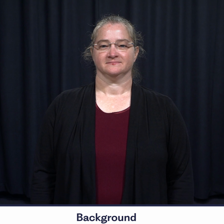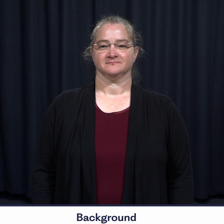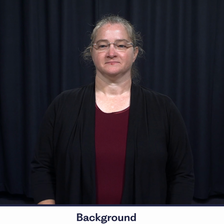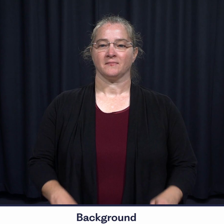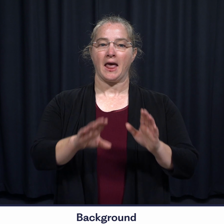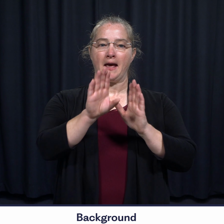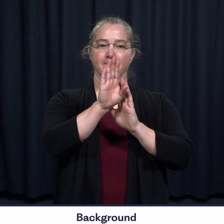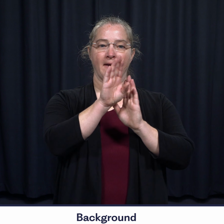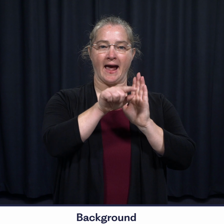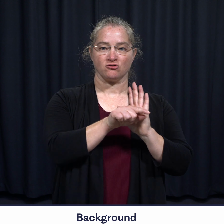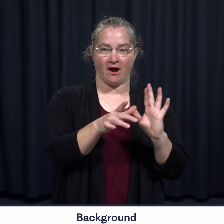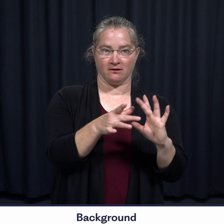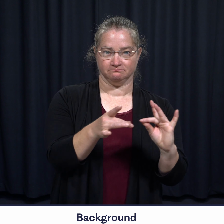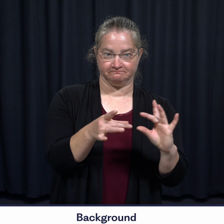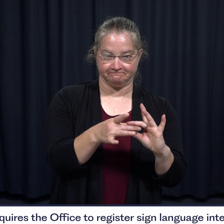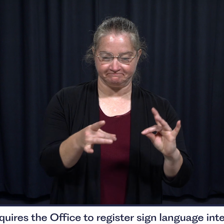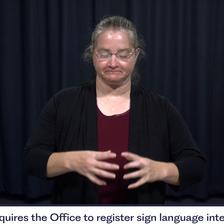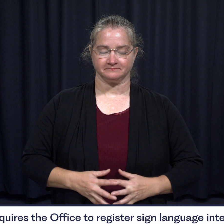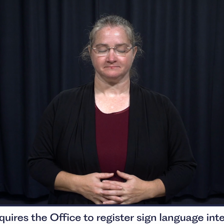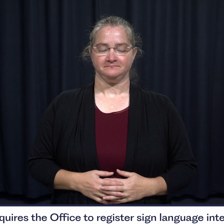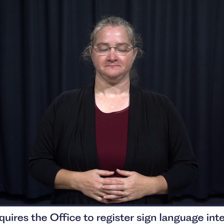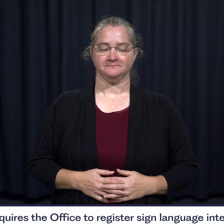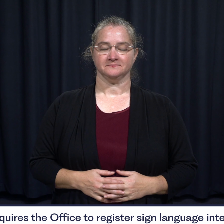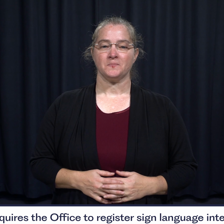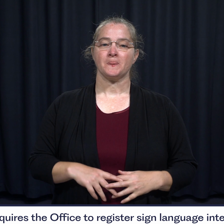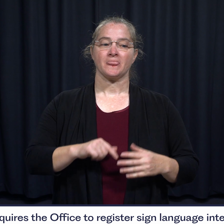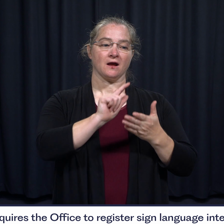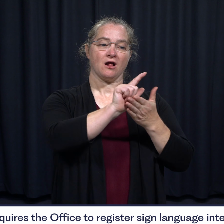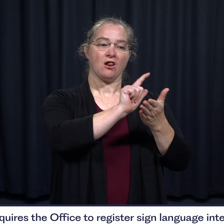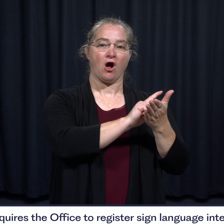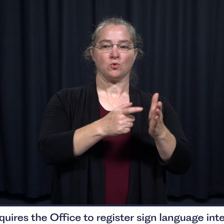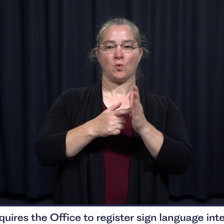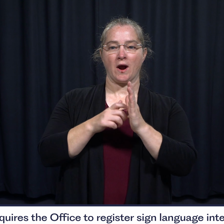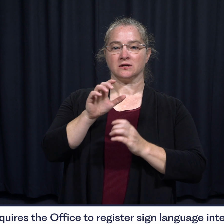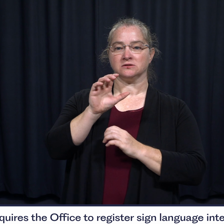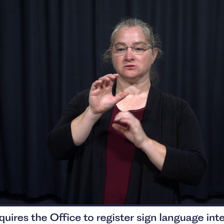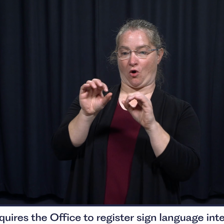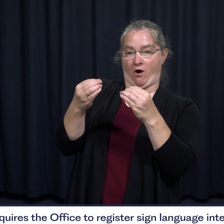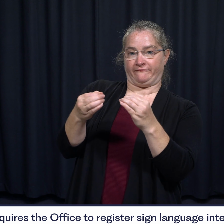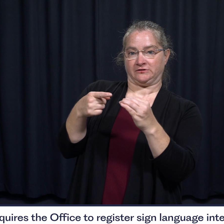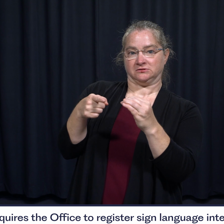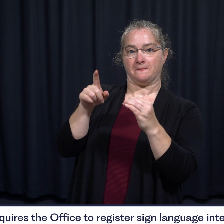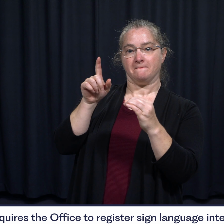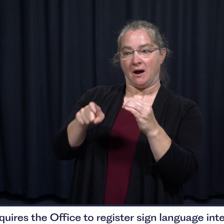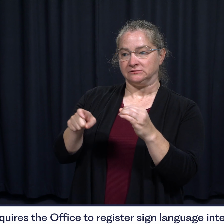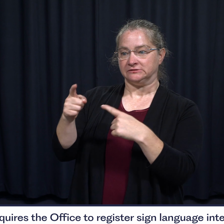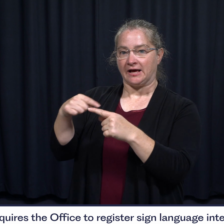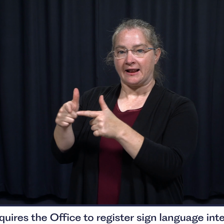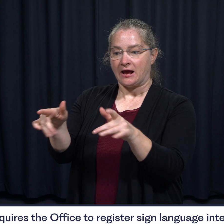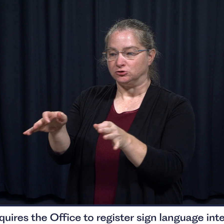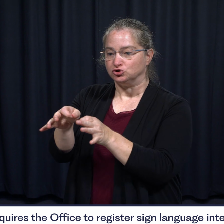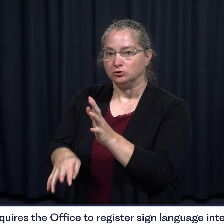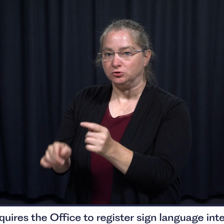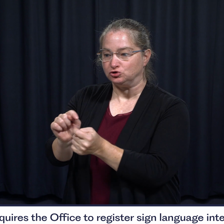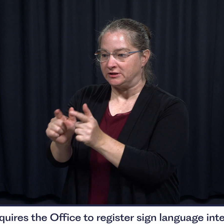Background. The Act requires the office to register sign language interpreters and transliterators